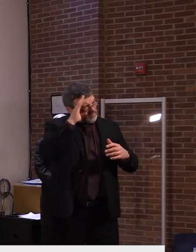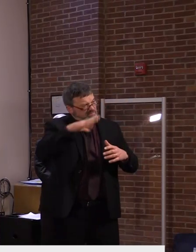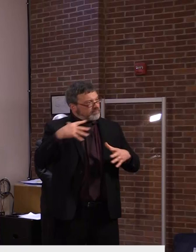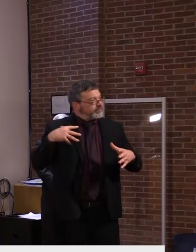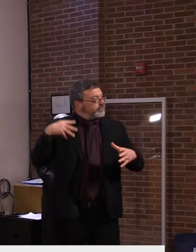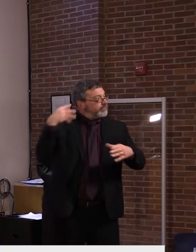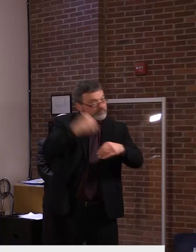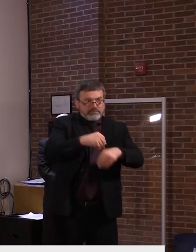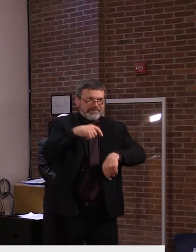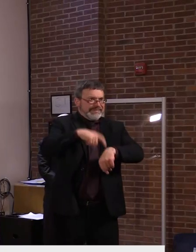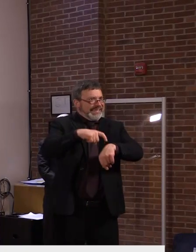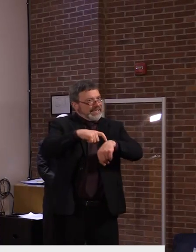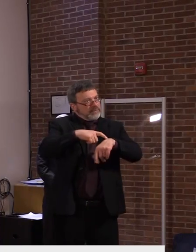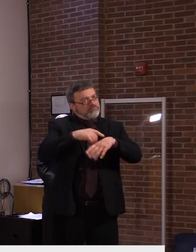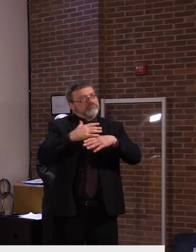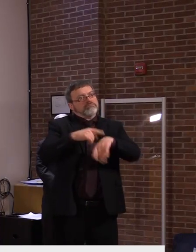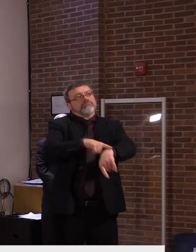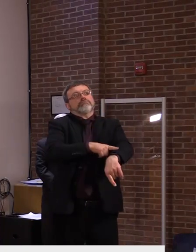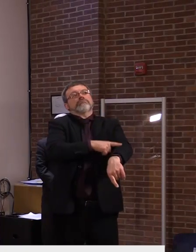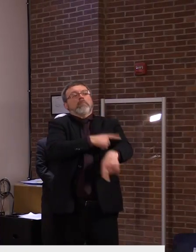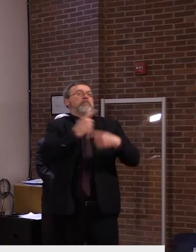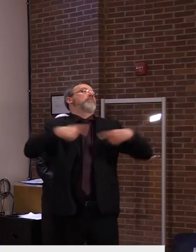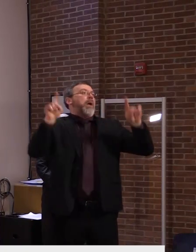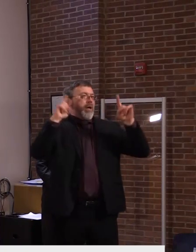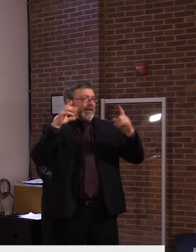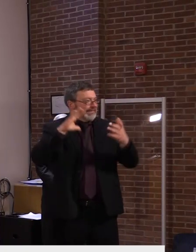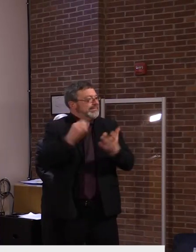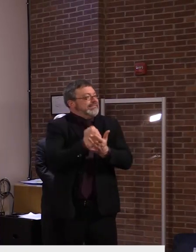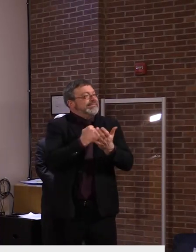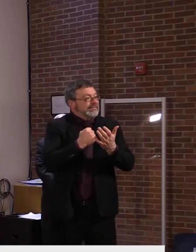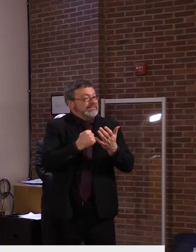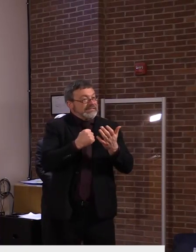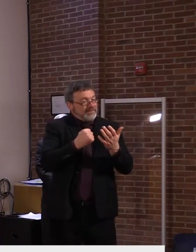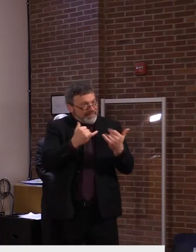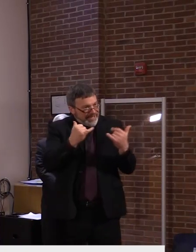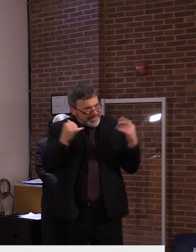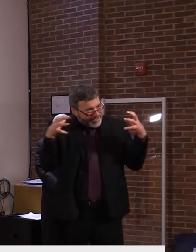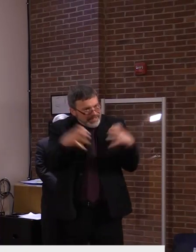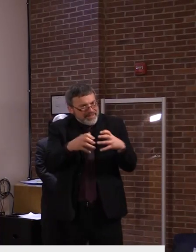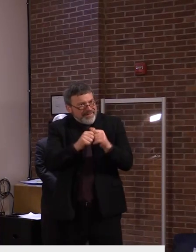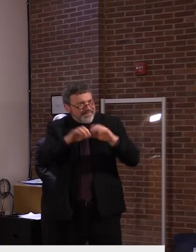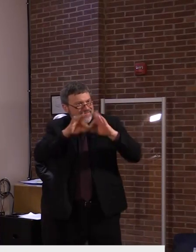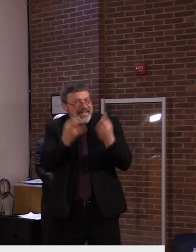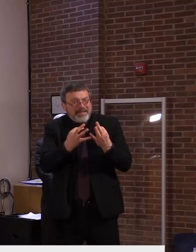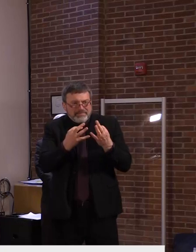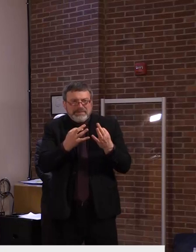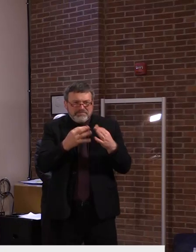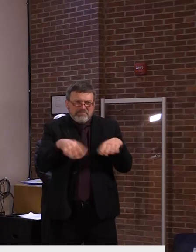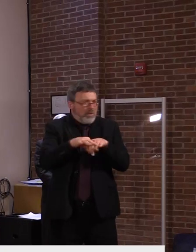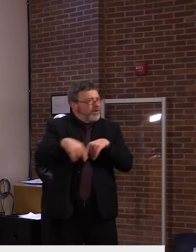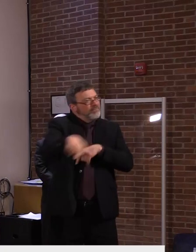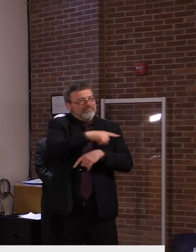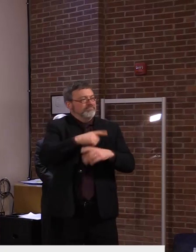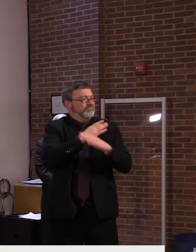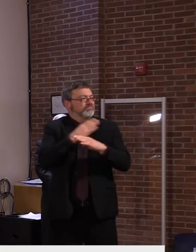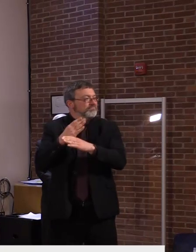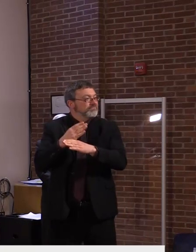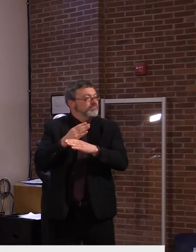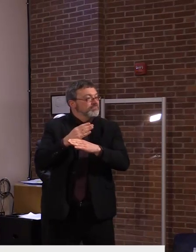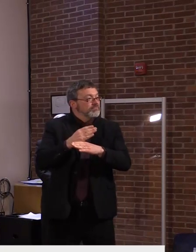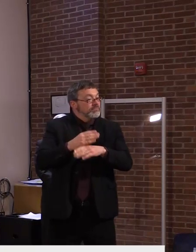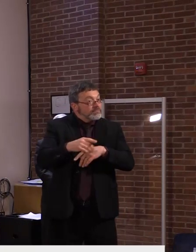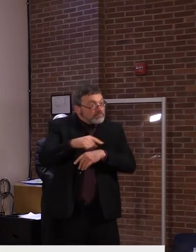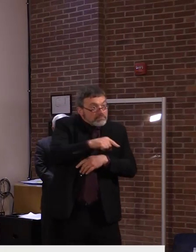of days. Being vaccinated also improves the safety and functioning of these children's schools